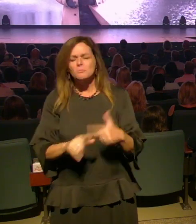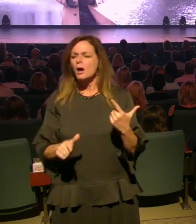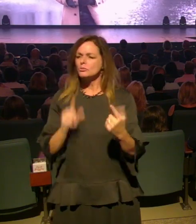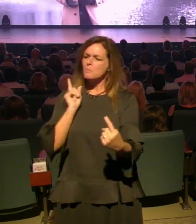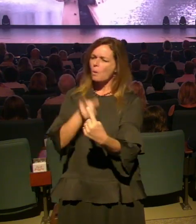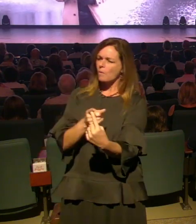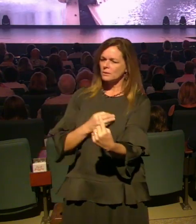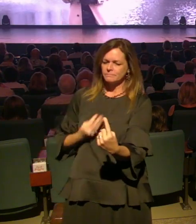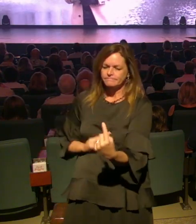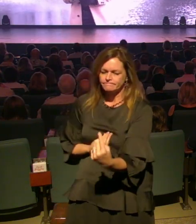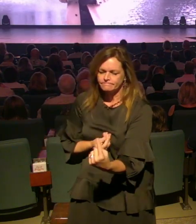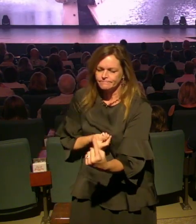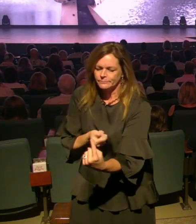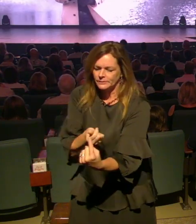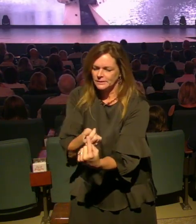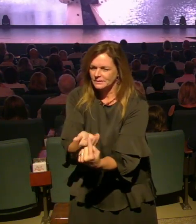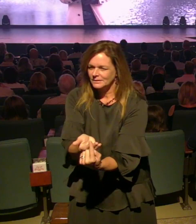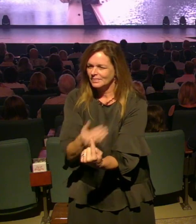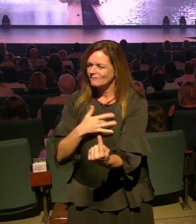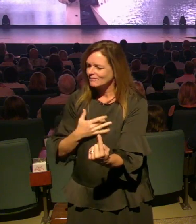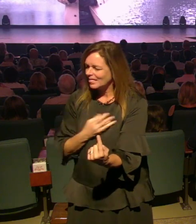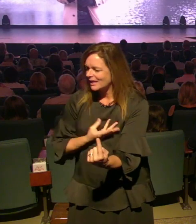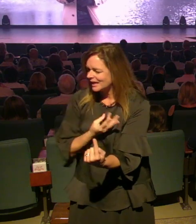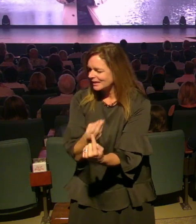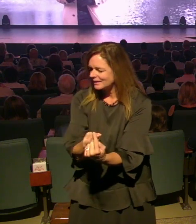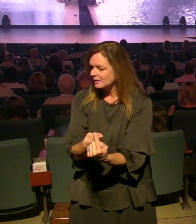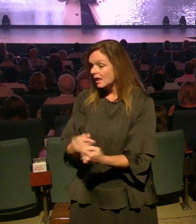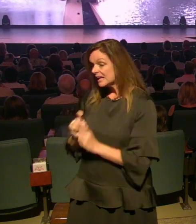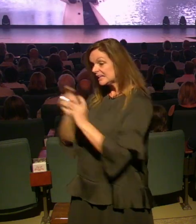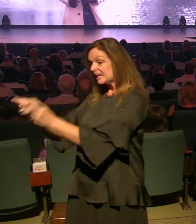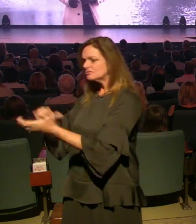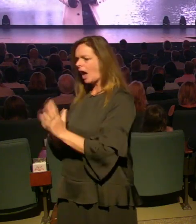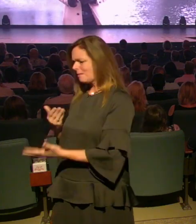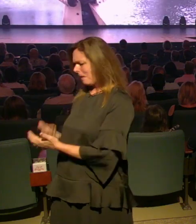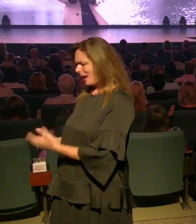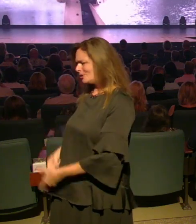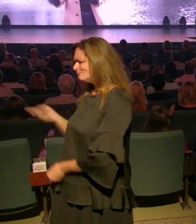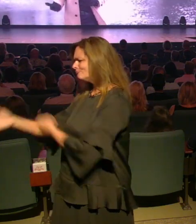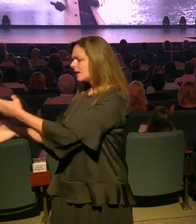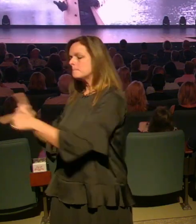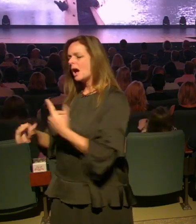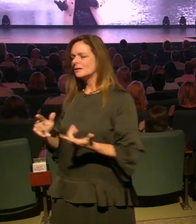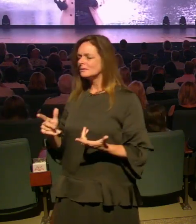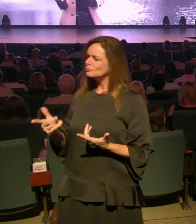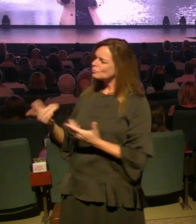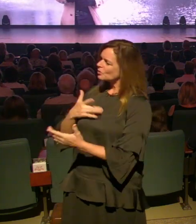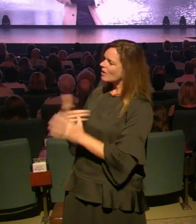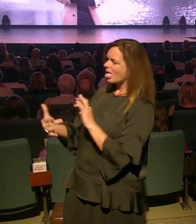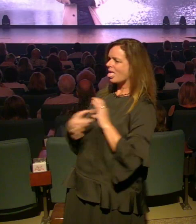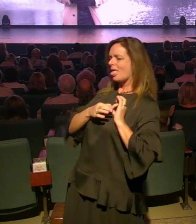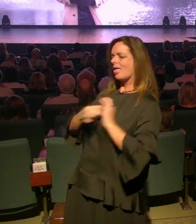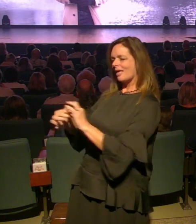communicates. See, down deep, we know this to be true. Good gifts are not about what you spend, but what it says. The